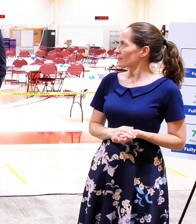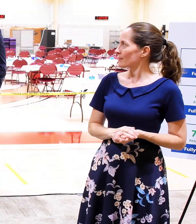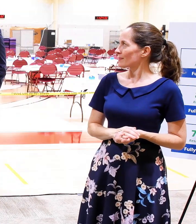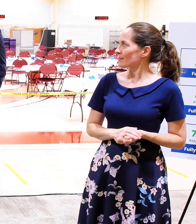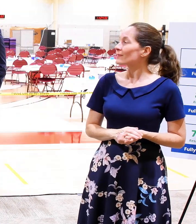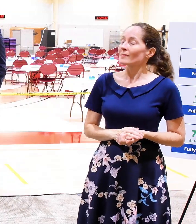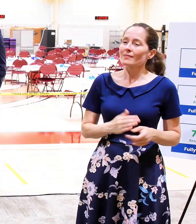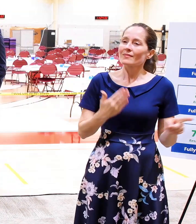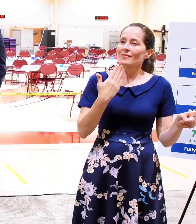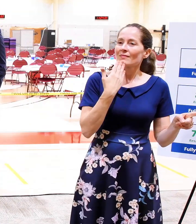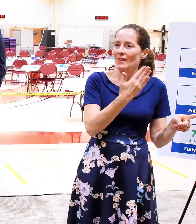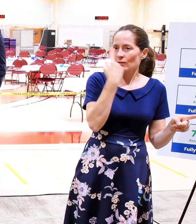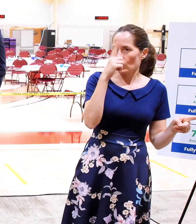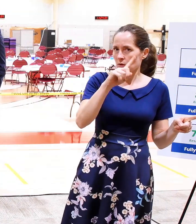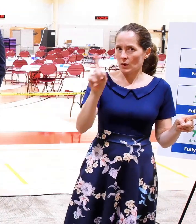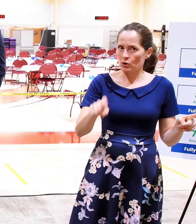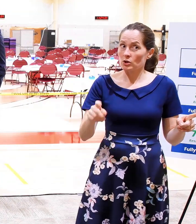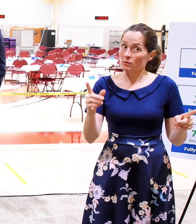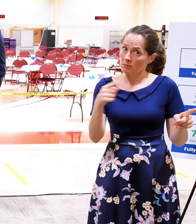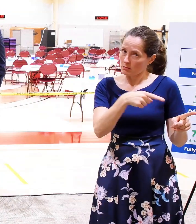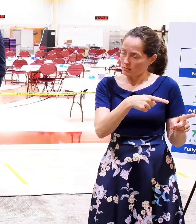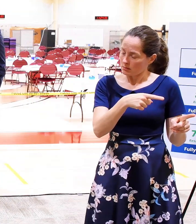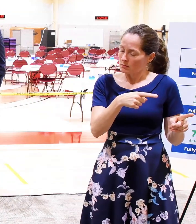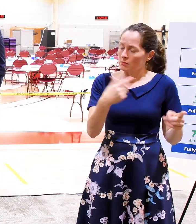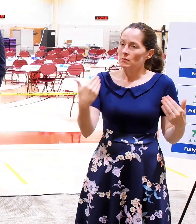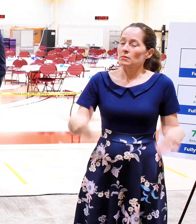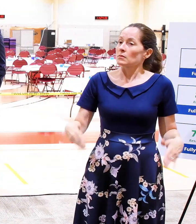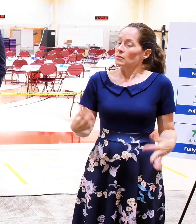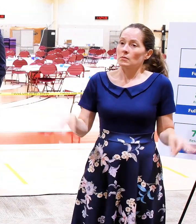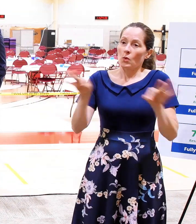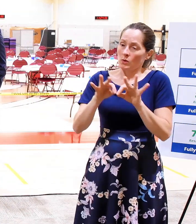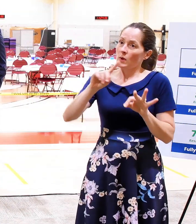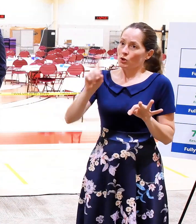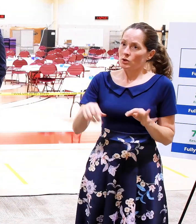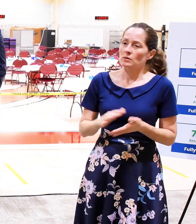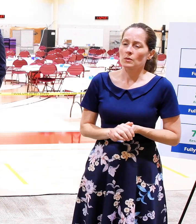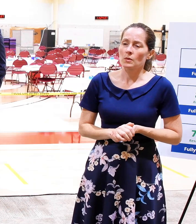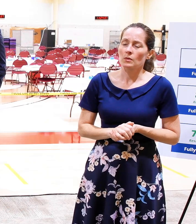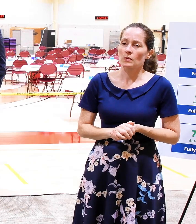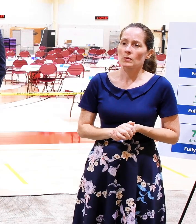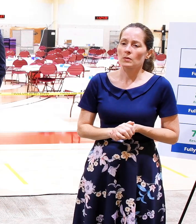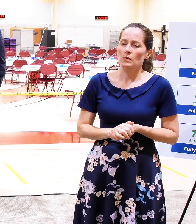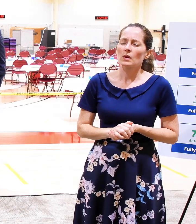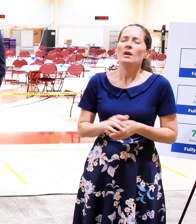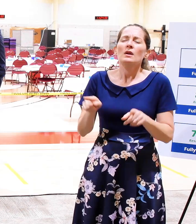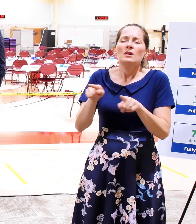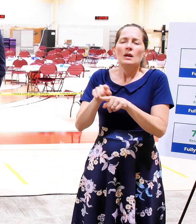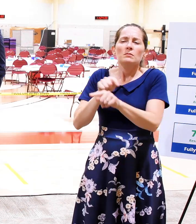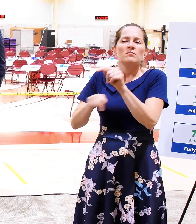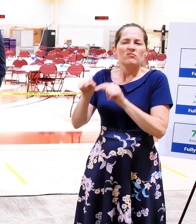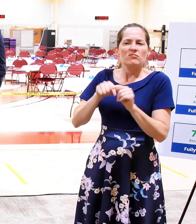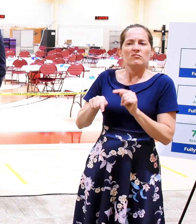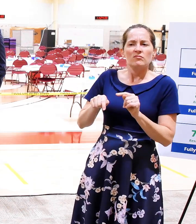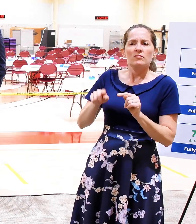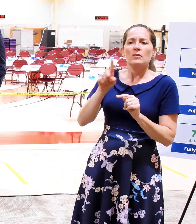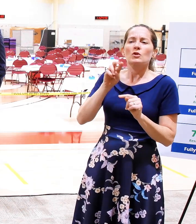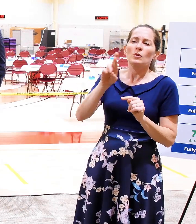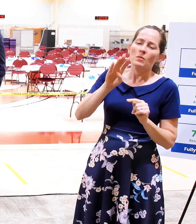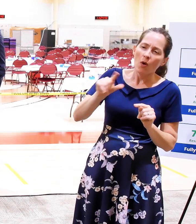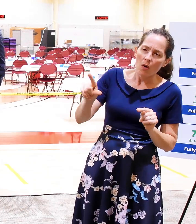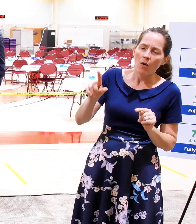Thank you for that question. It's an extremely important question. As we started off our press conference and the introductory comments from Dr. Ball and Dr.